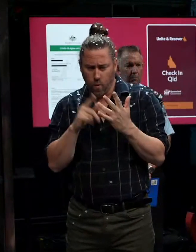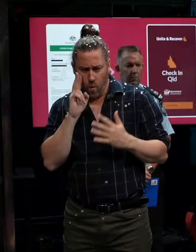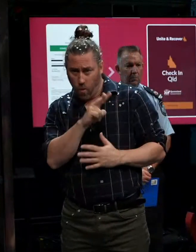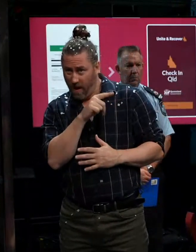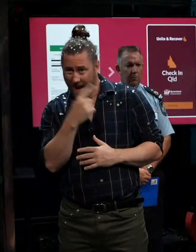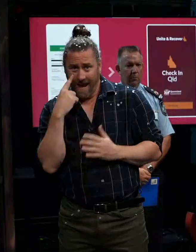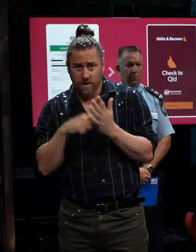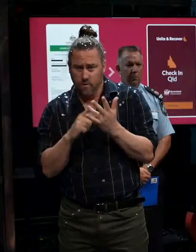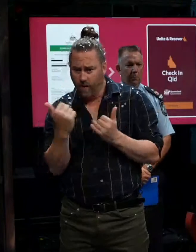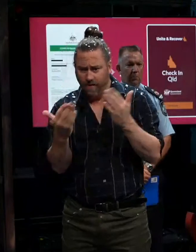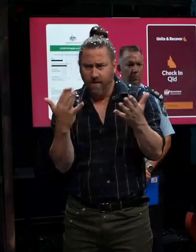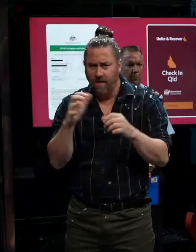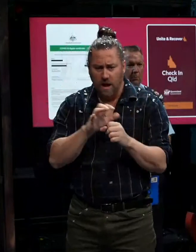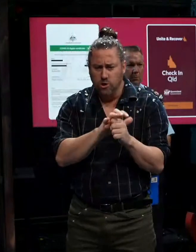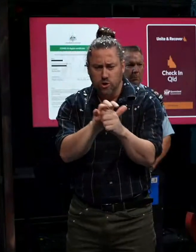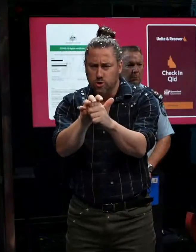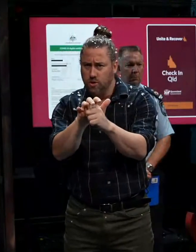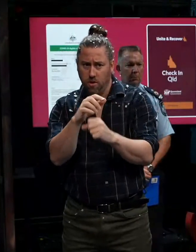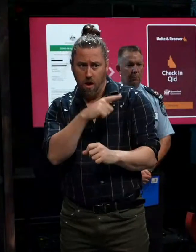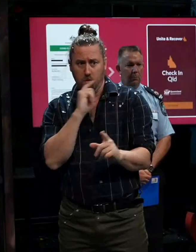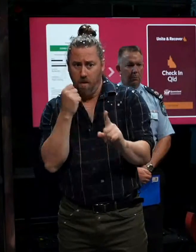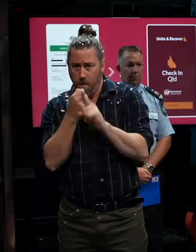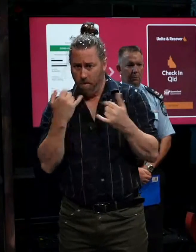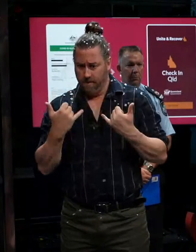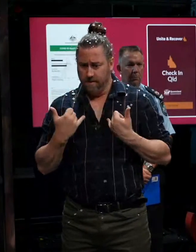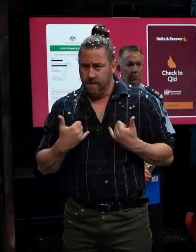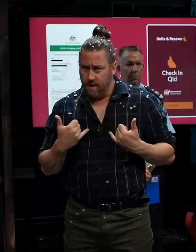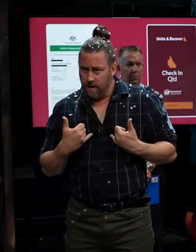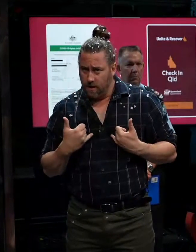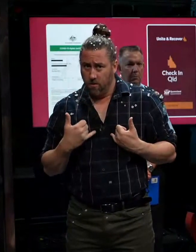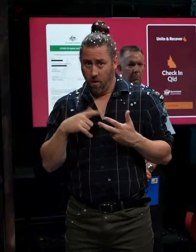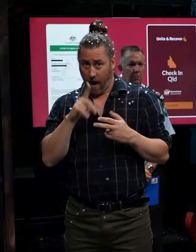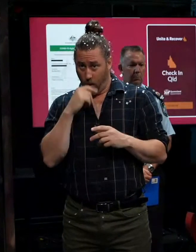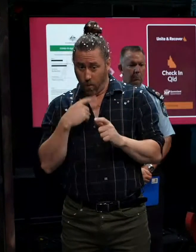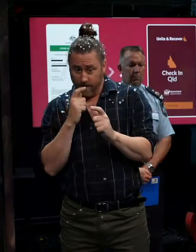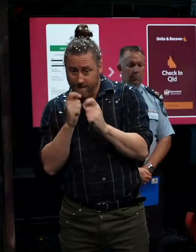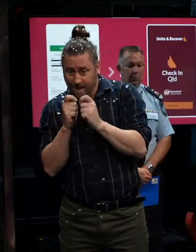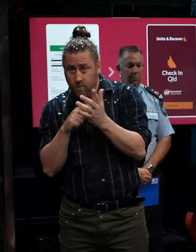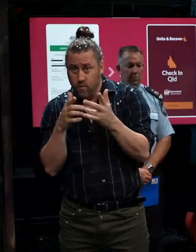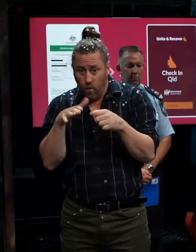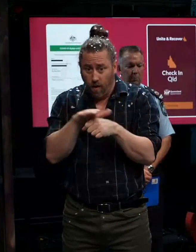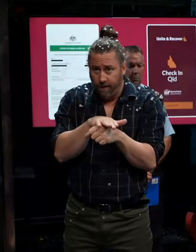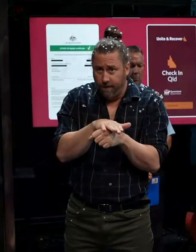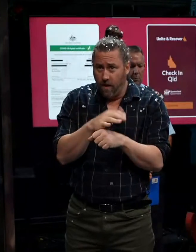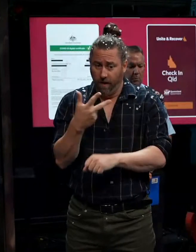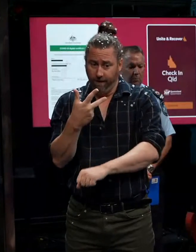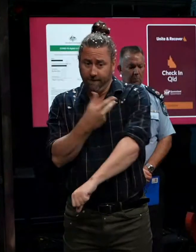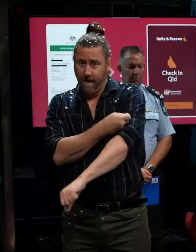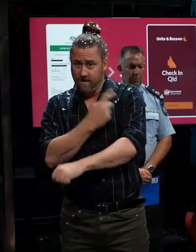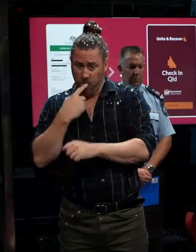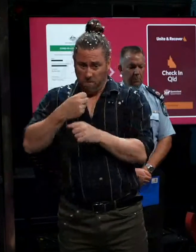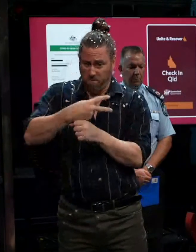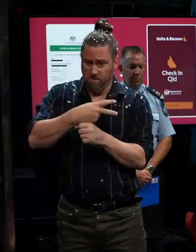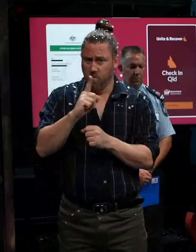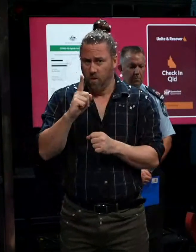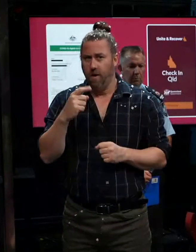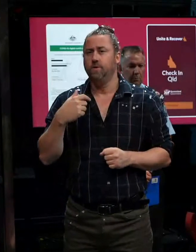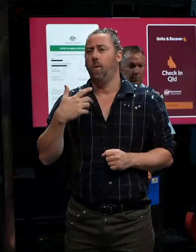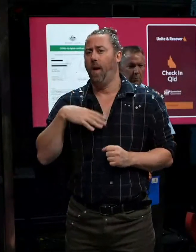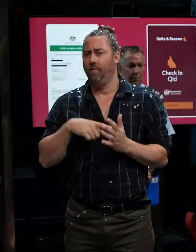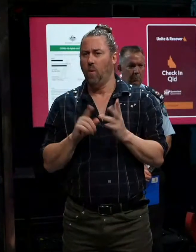the severity of illness and its impact on testing, vaccination or other treatments. We need time